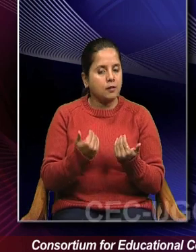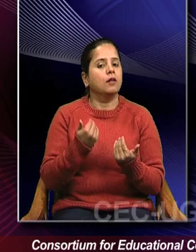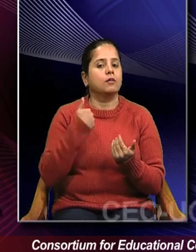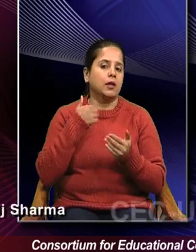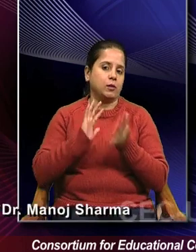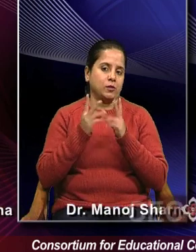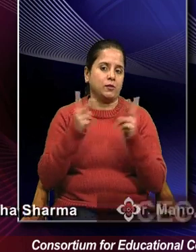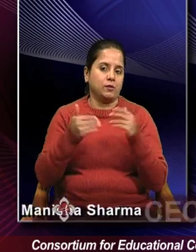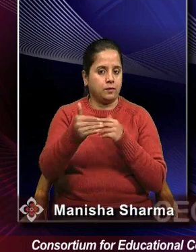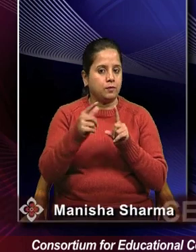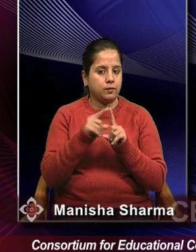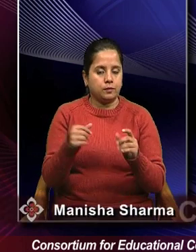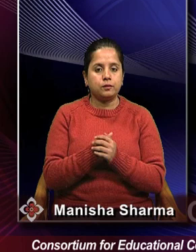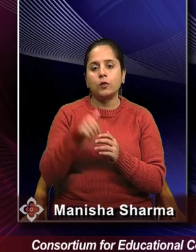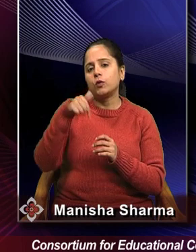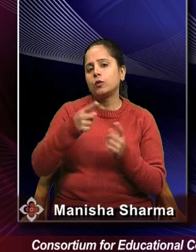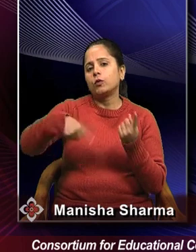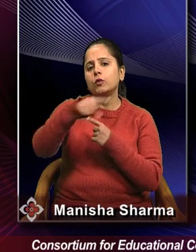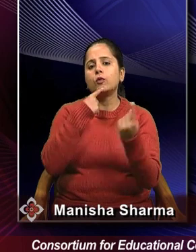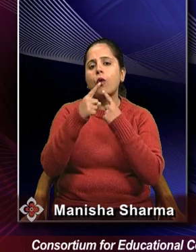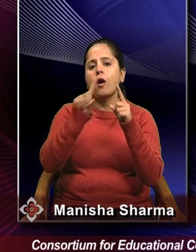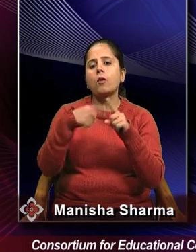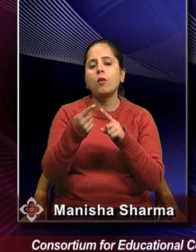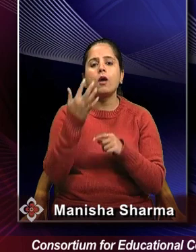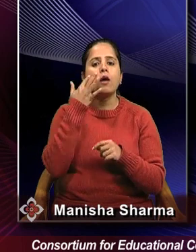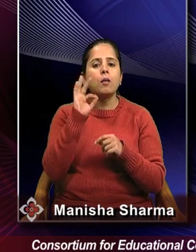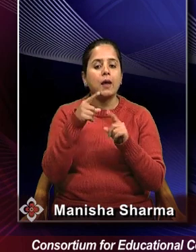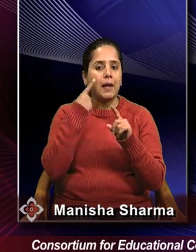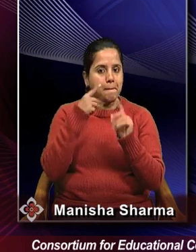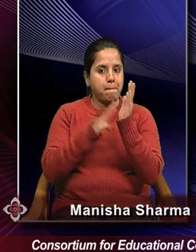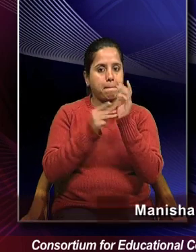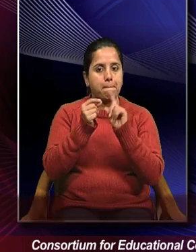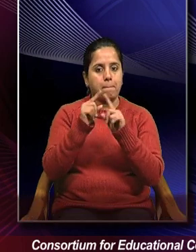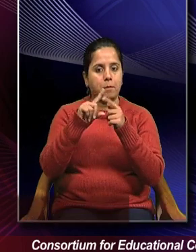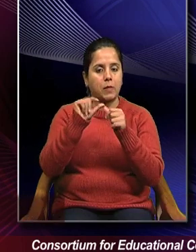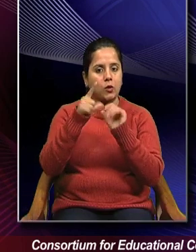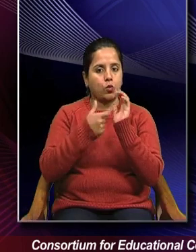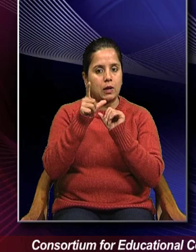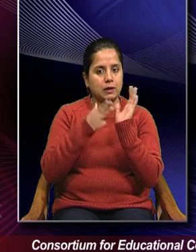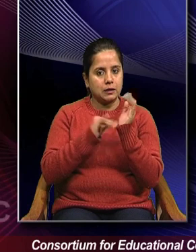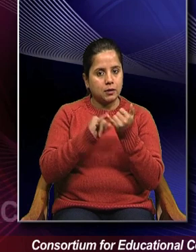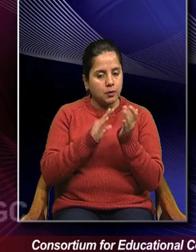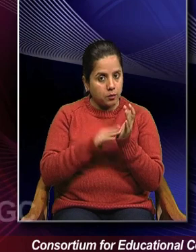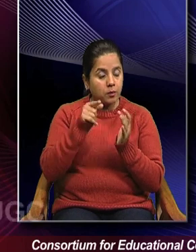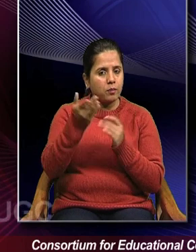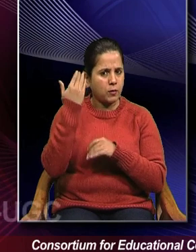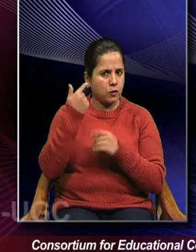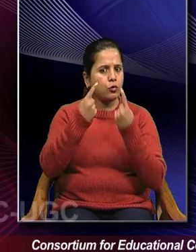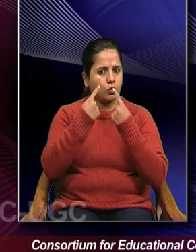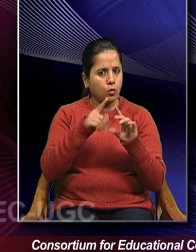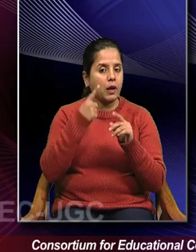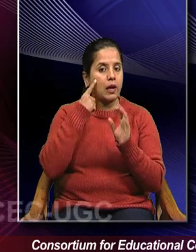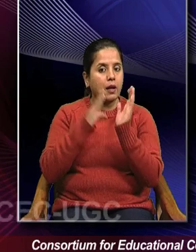studio, and today we will talk about imperialism. And in the earlier lectures on imperialism we talked about that how